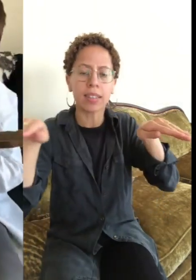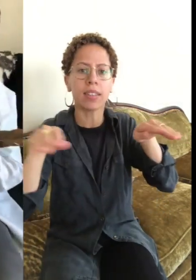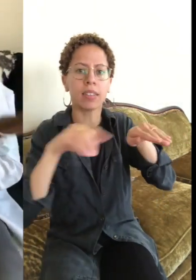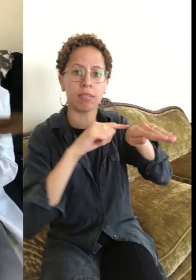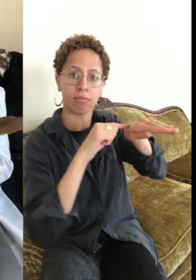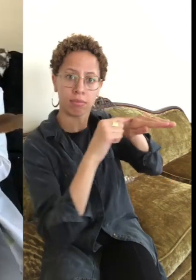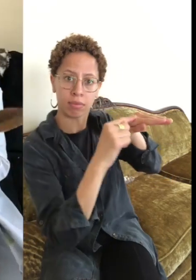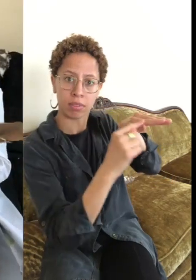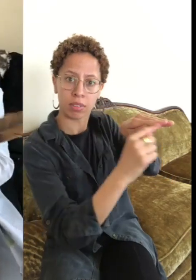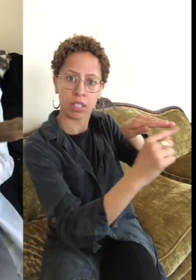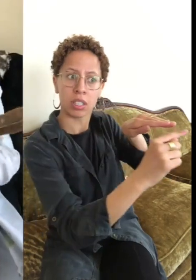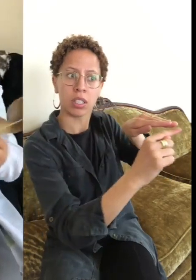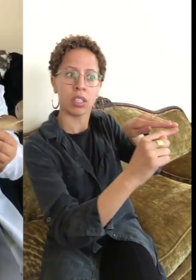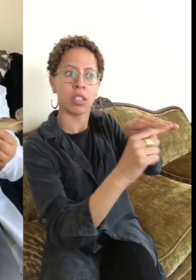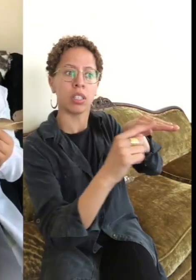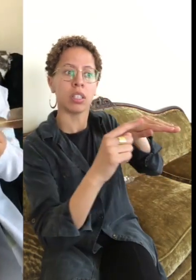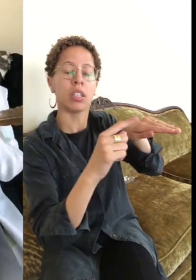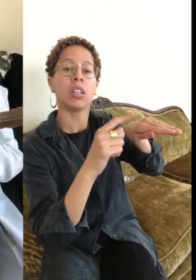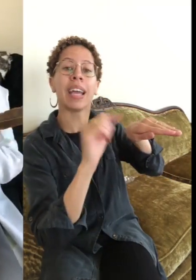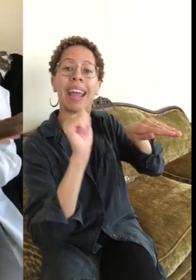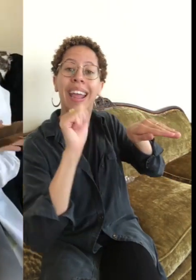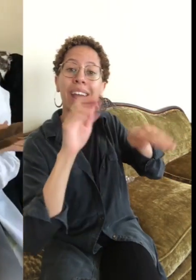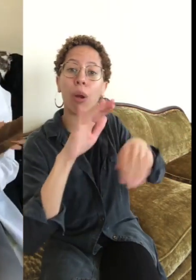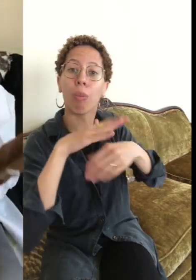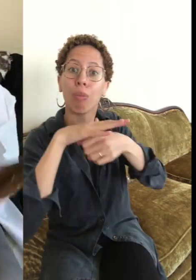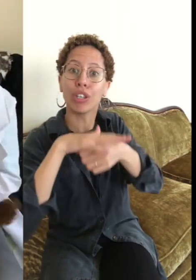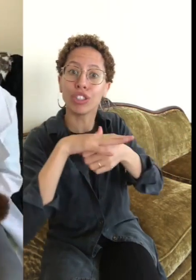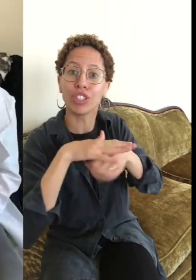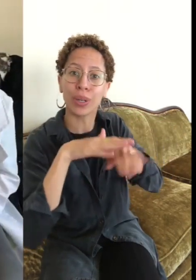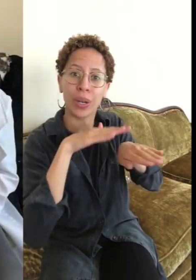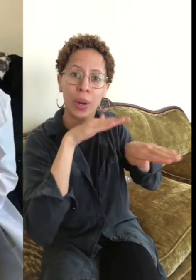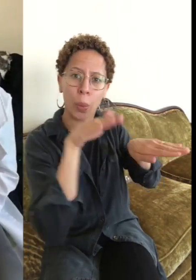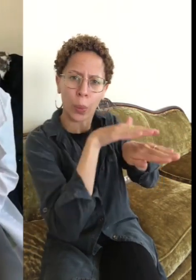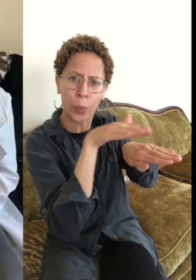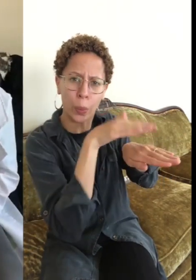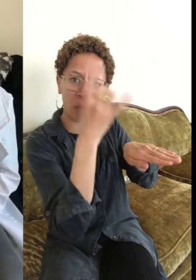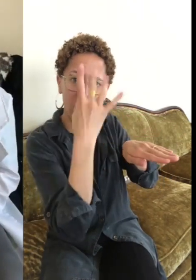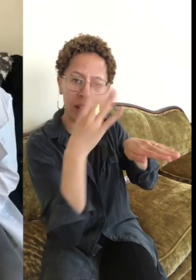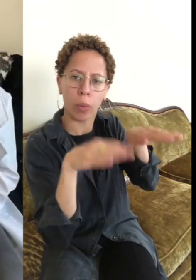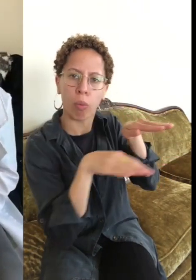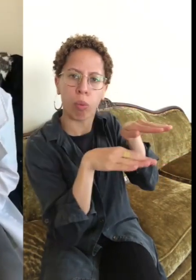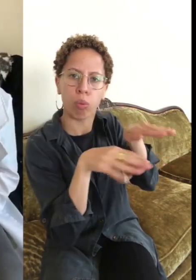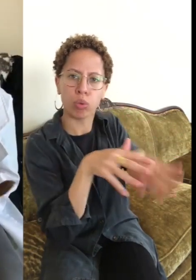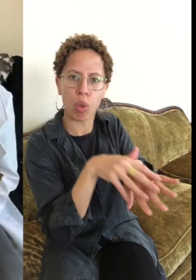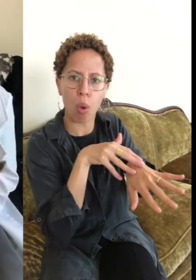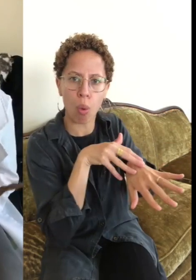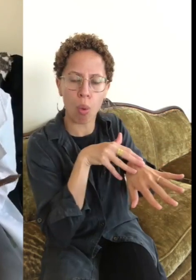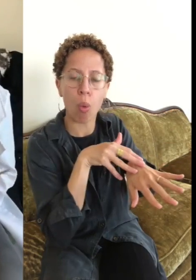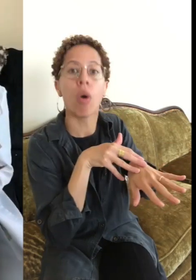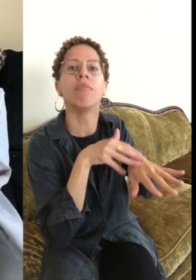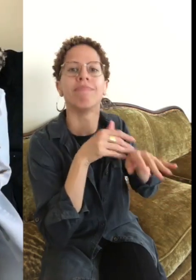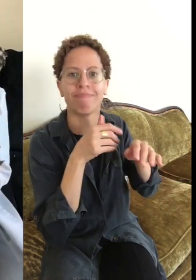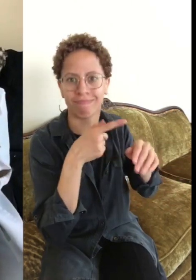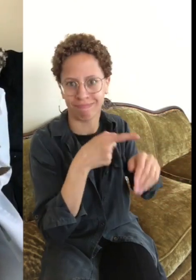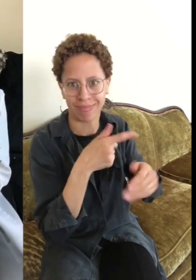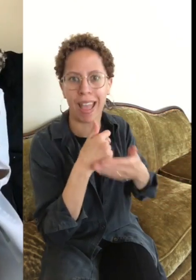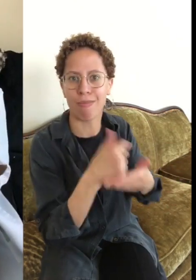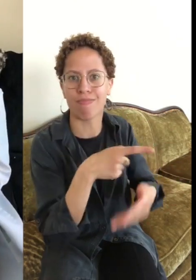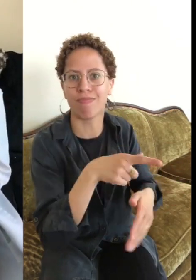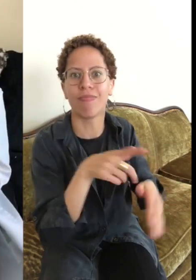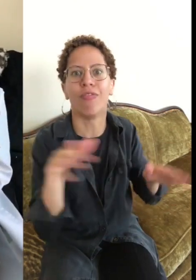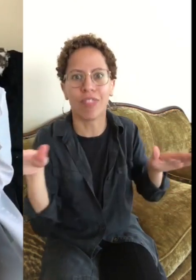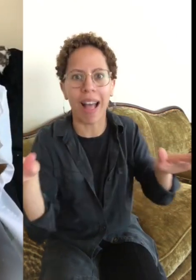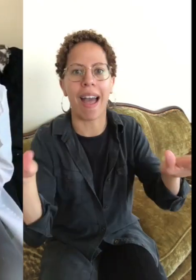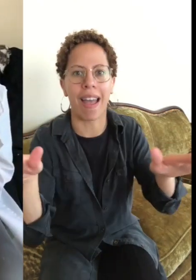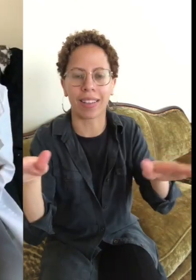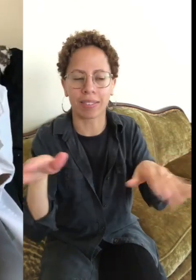fast, low pressure, slow, high pressure, which allows it to fly. Yeah. So instead